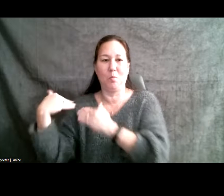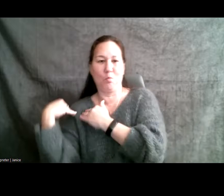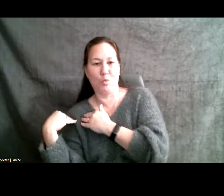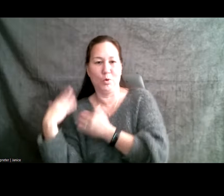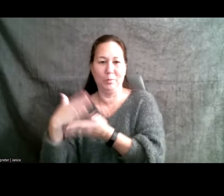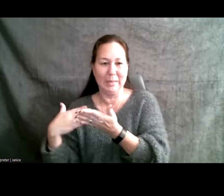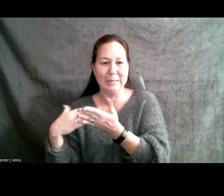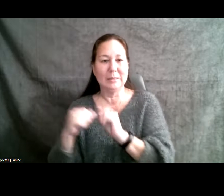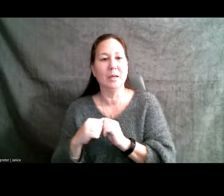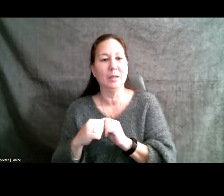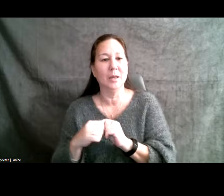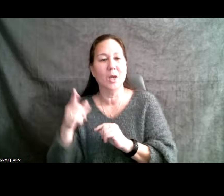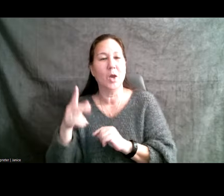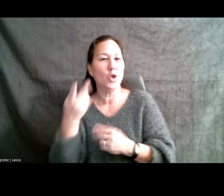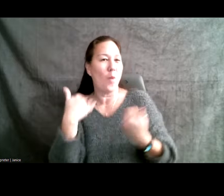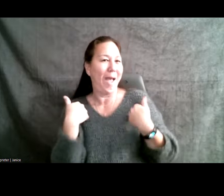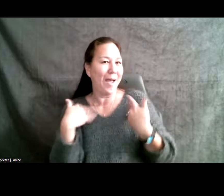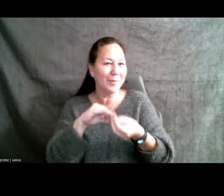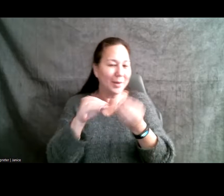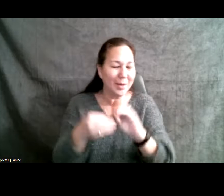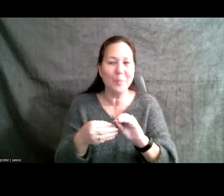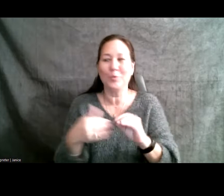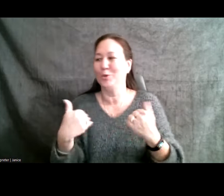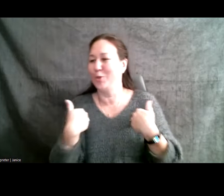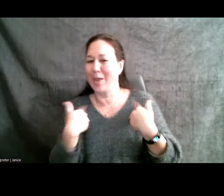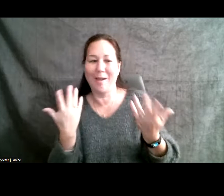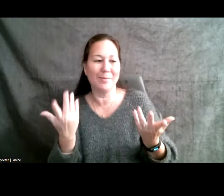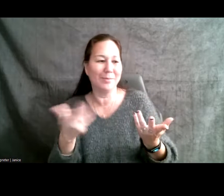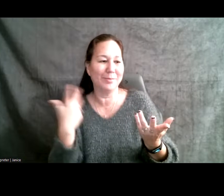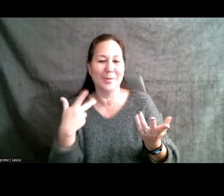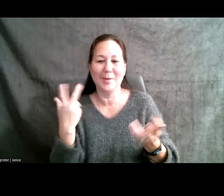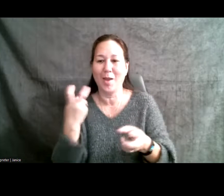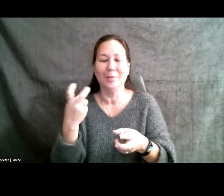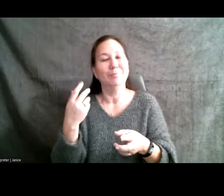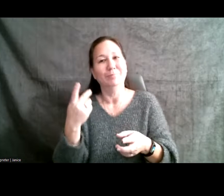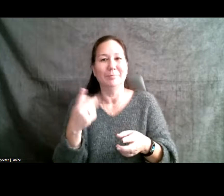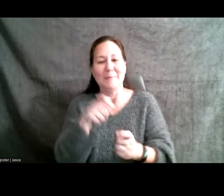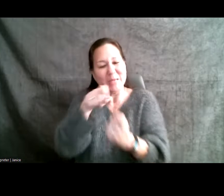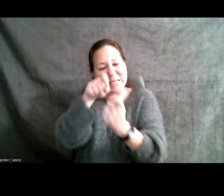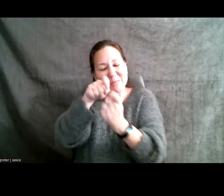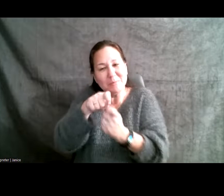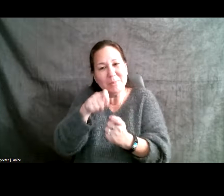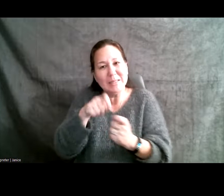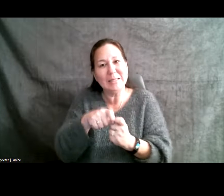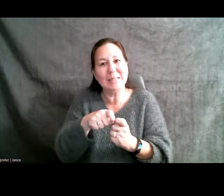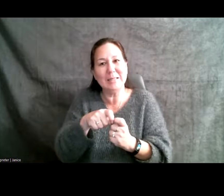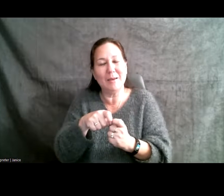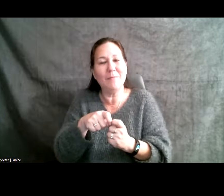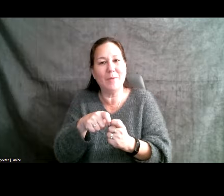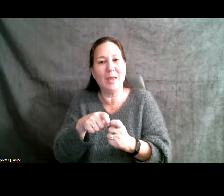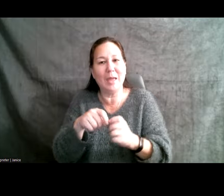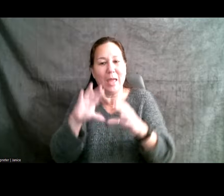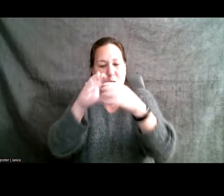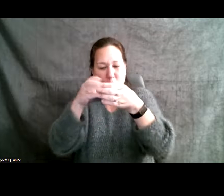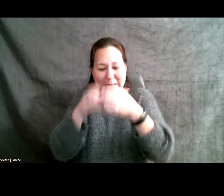these numbers and, you know, kind of like some hard criteria, but but actually it's the intersection of